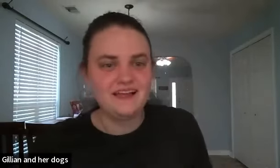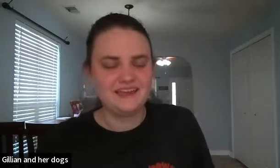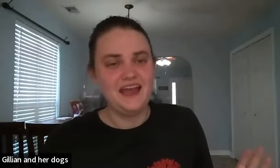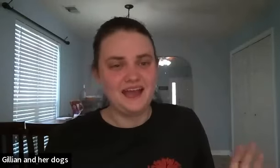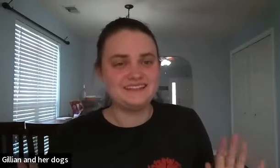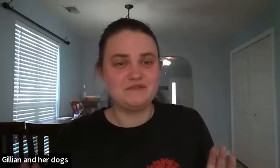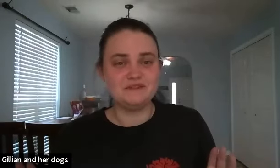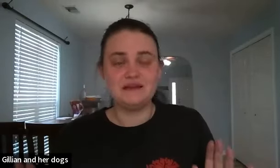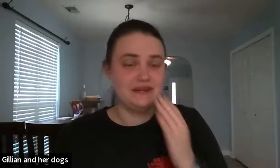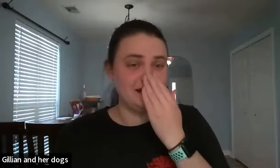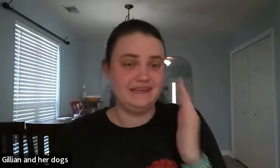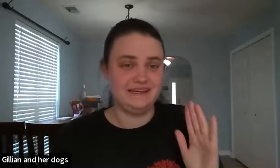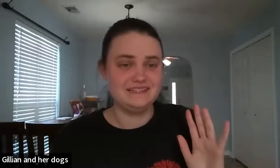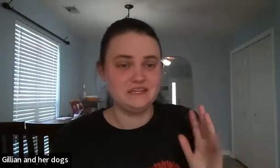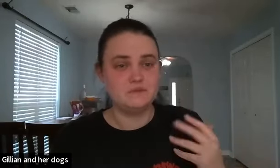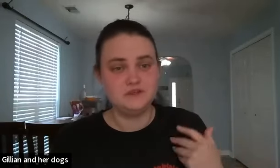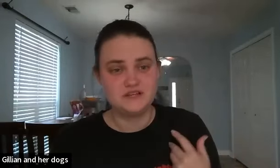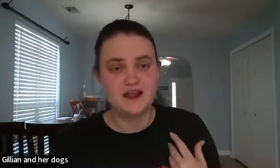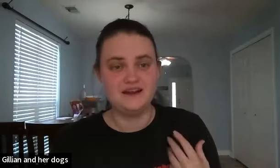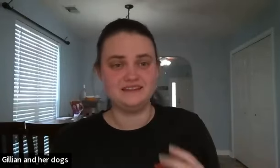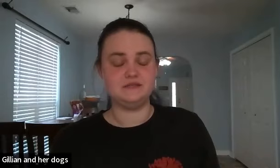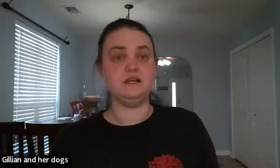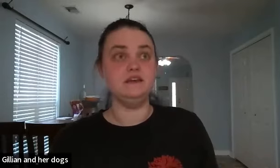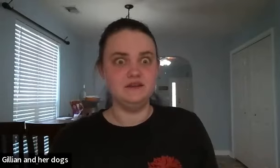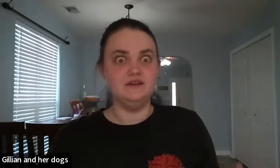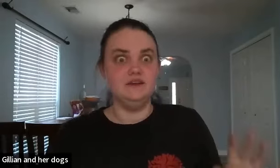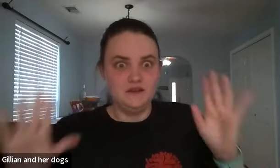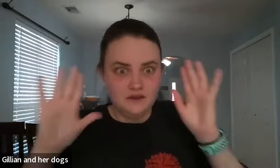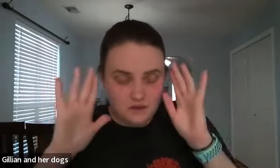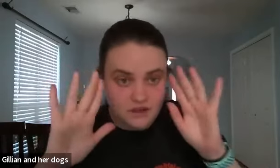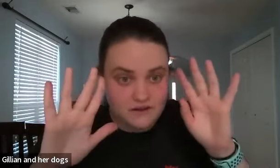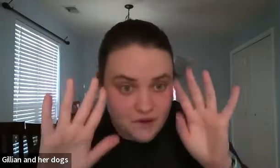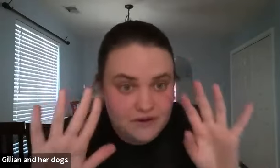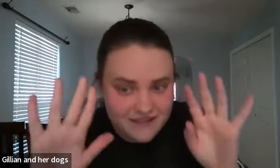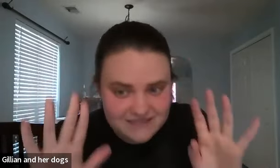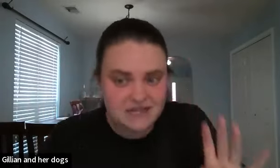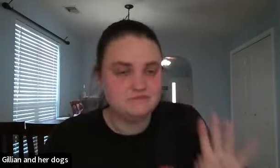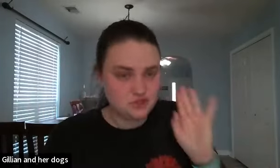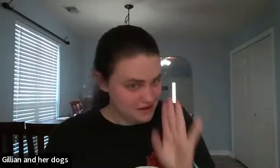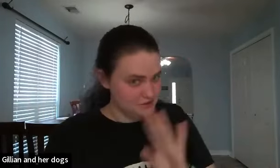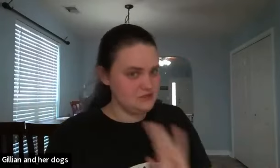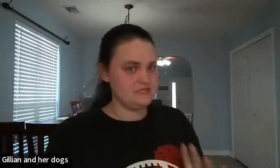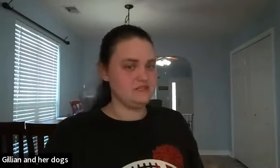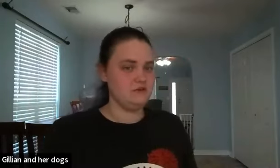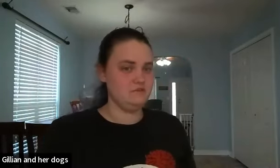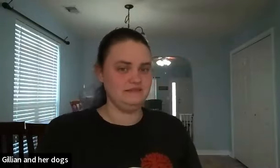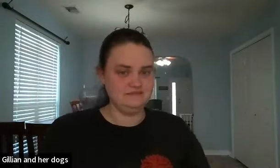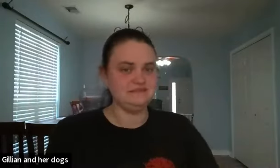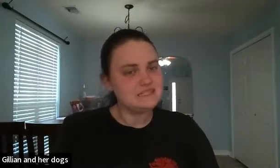like, I can see everyone's, I mean, and I get it. It's like, you're tired. I can seem like, got to focus. And I'm trying to go a little bit slower, but it doesn't